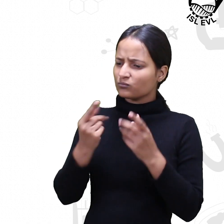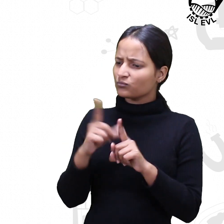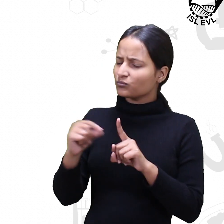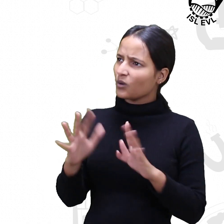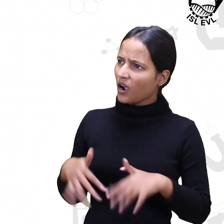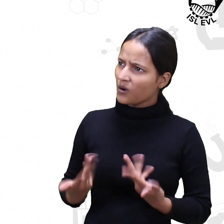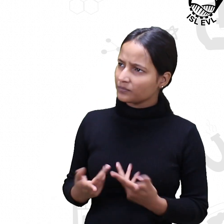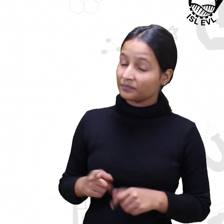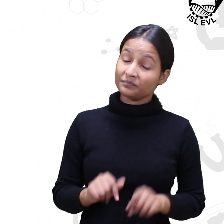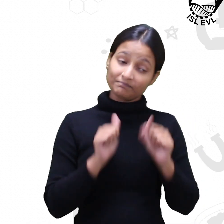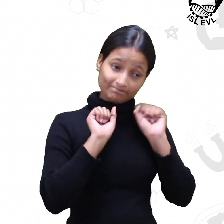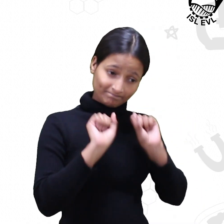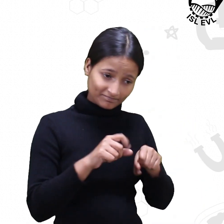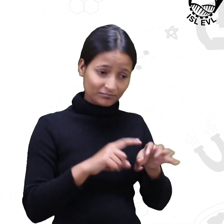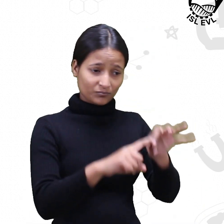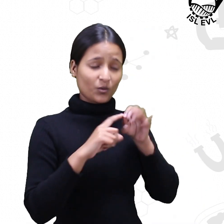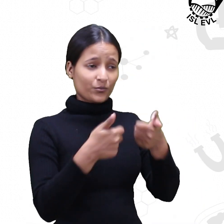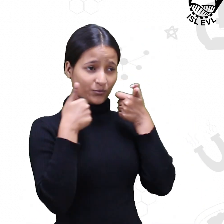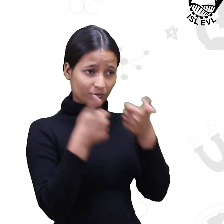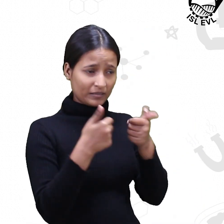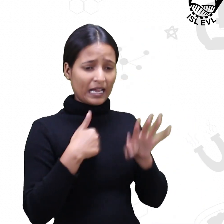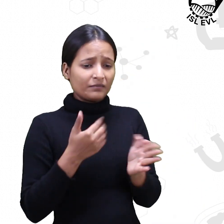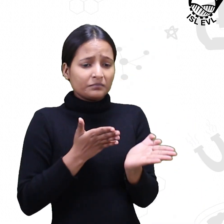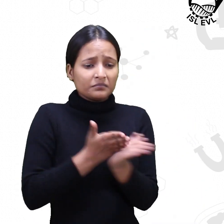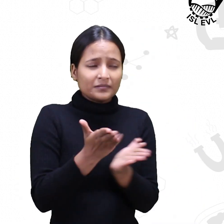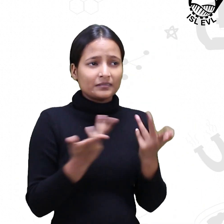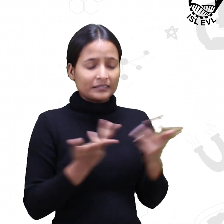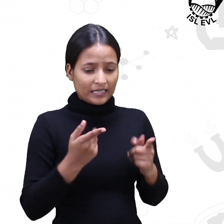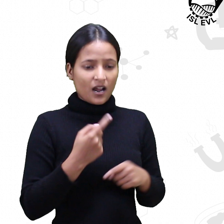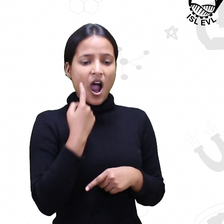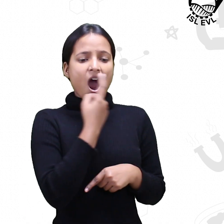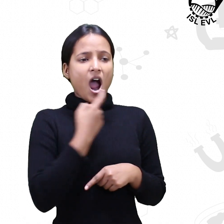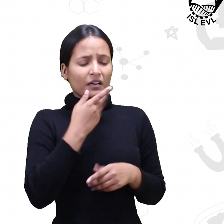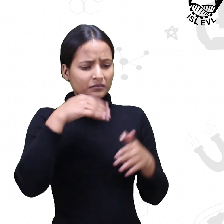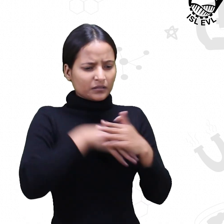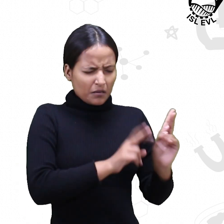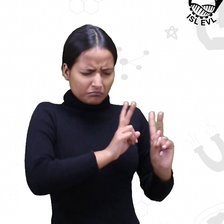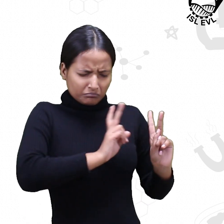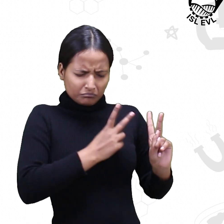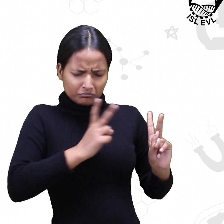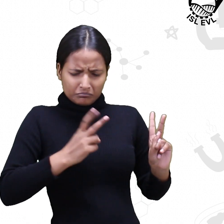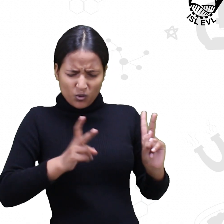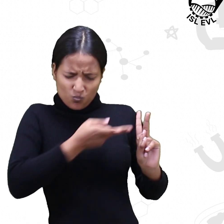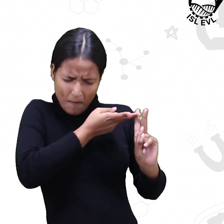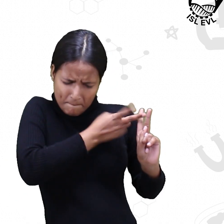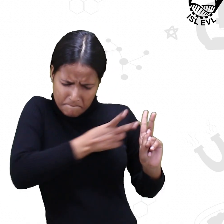microbes in your lab? Great question, Utsuka. There are different ways of doing this. One thing is the oral cavity has a huge